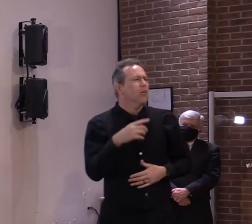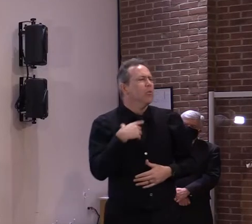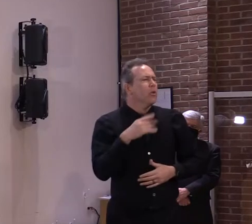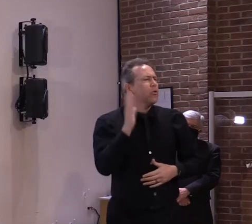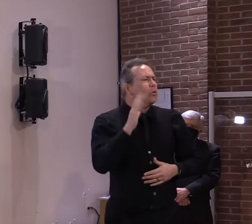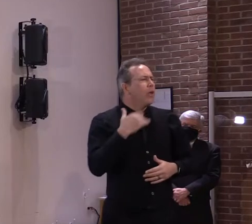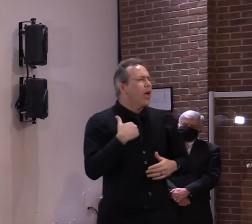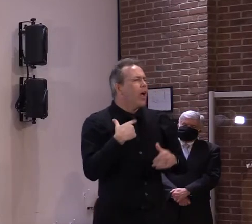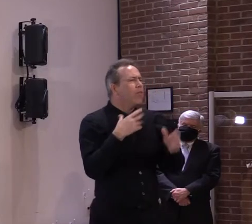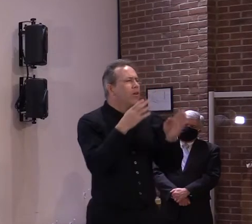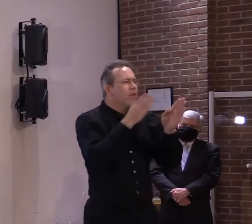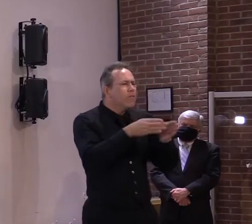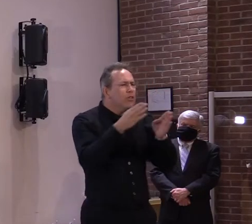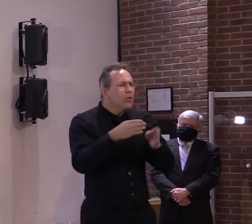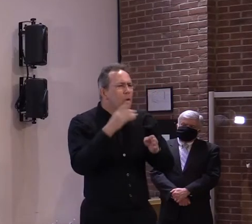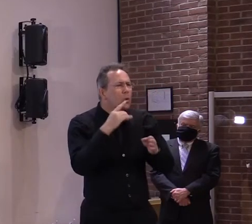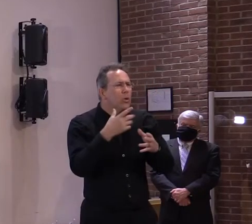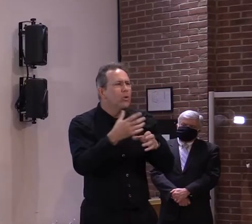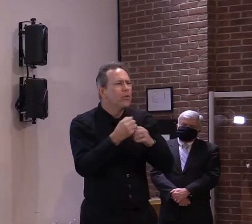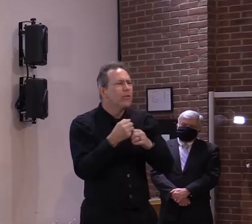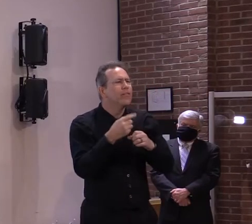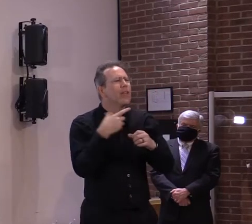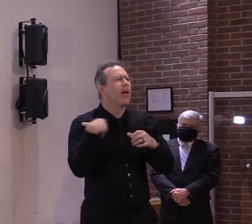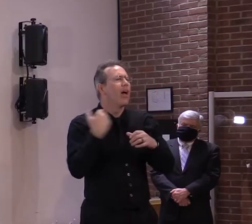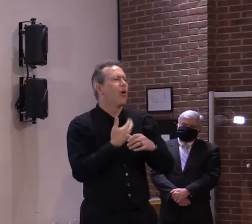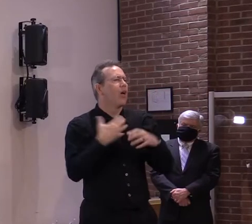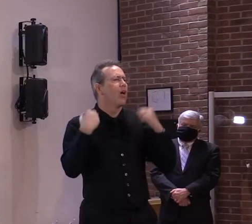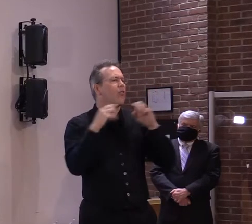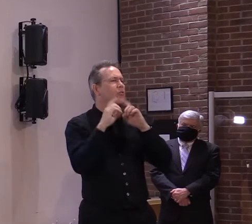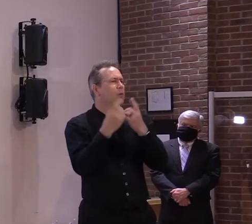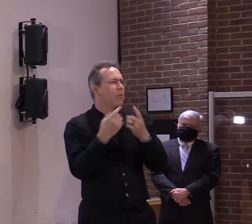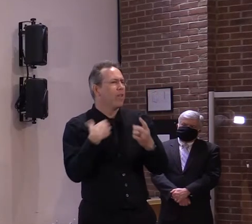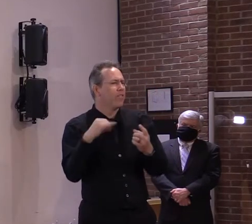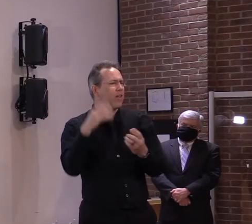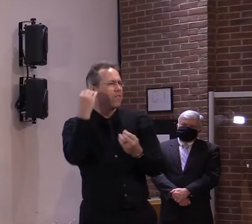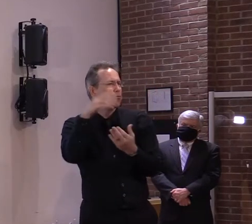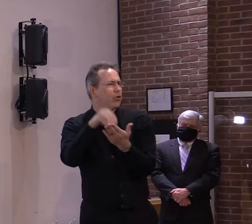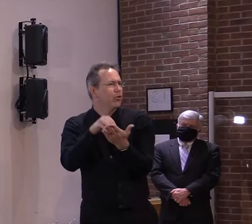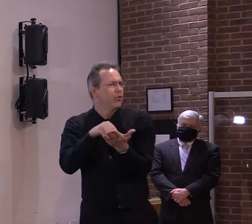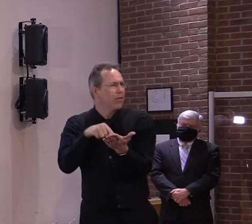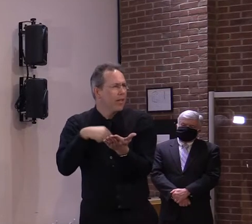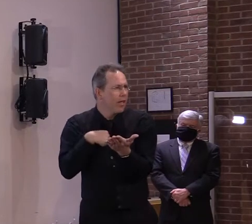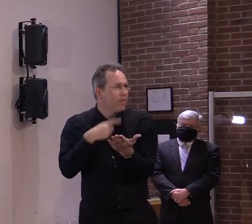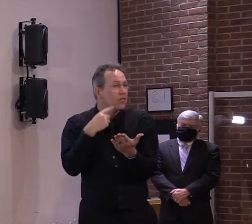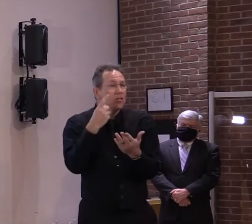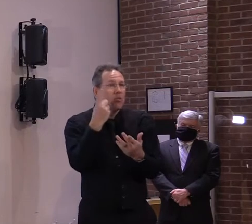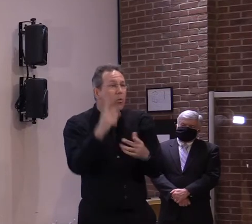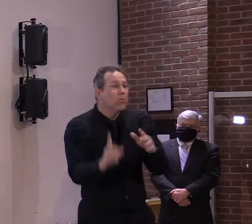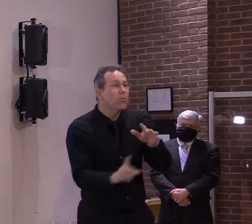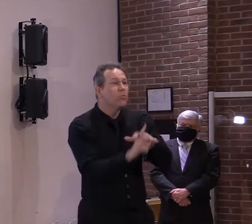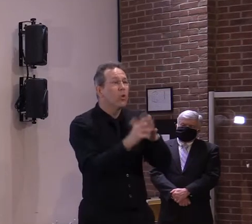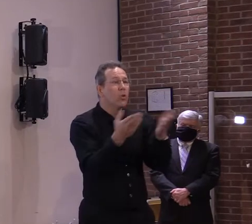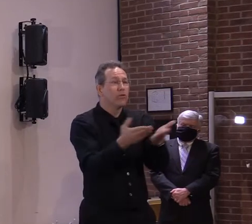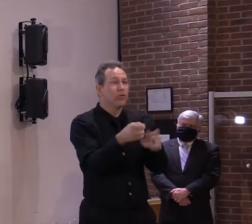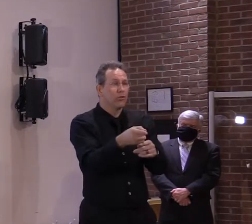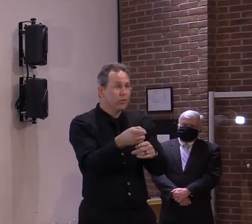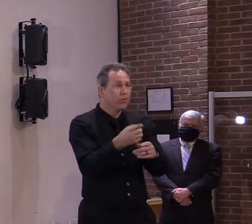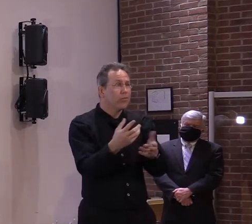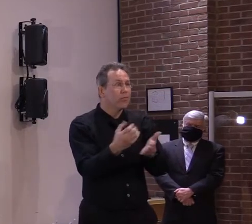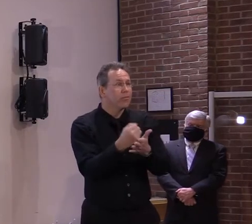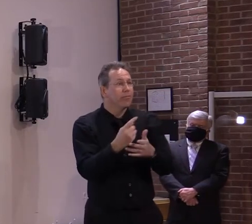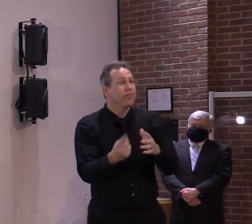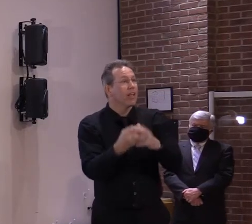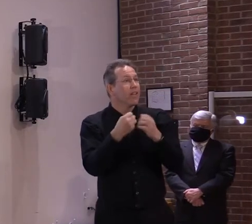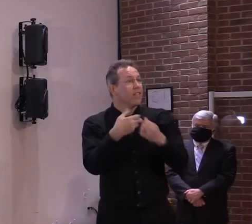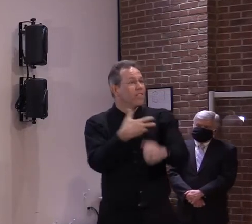access to some of that data as well, so they know if somebody shows up at an office setting, if they've been vaccinated or not, and if they want to